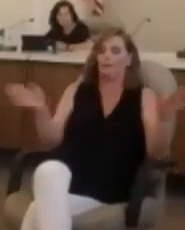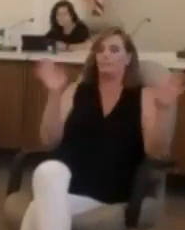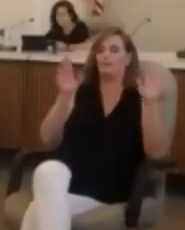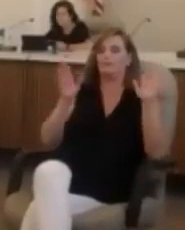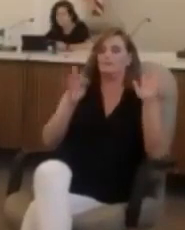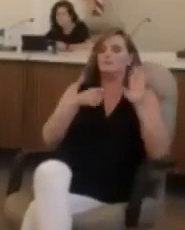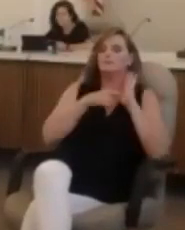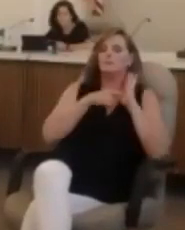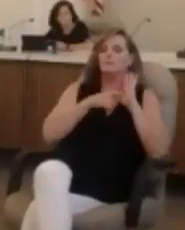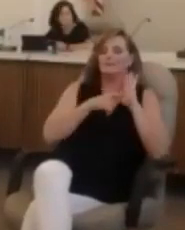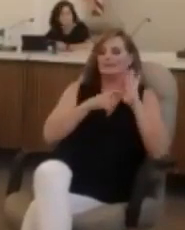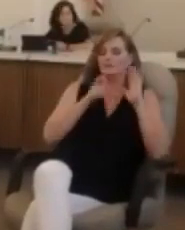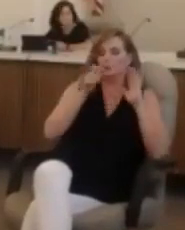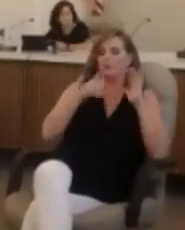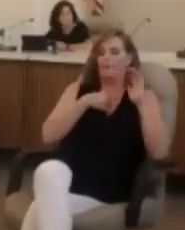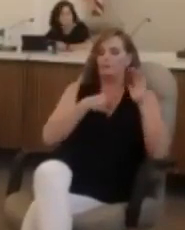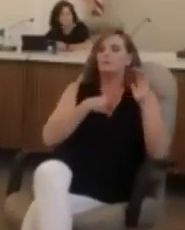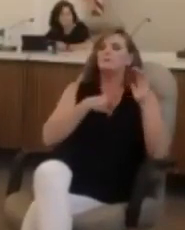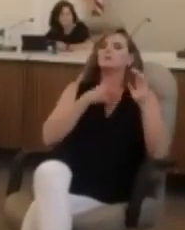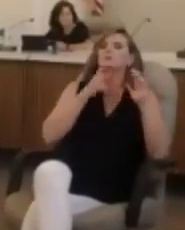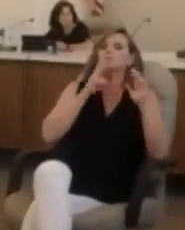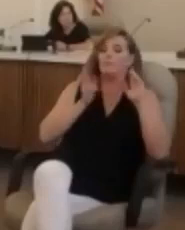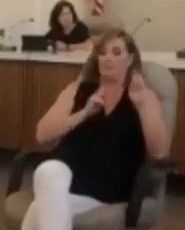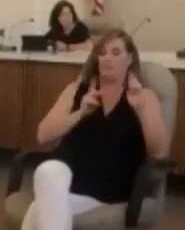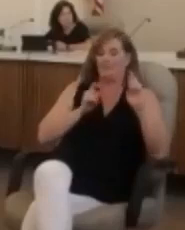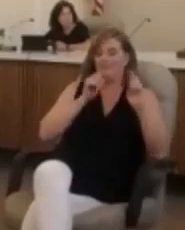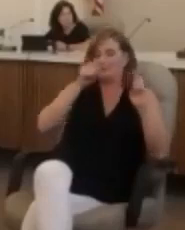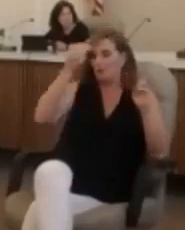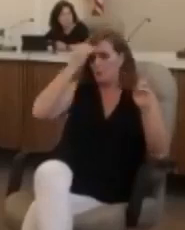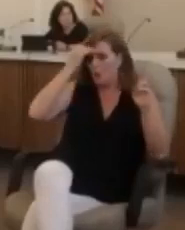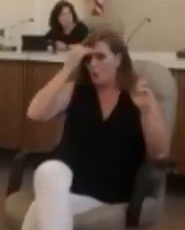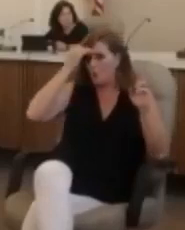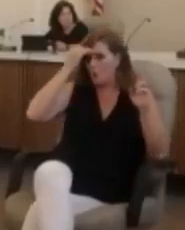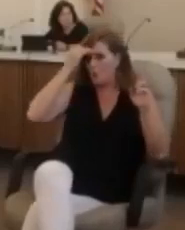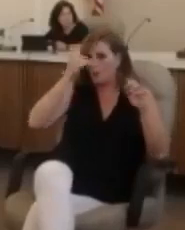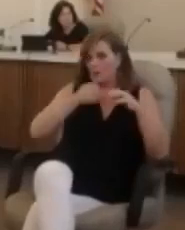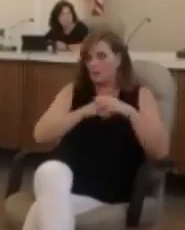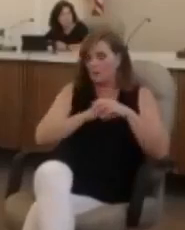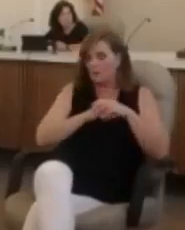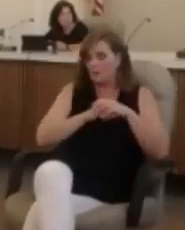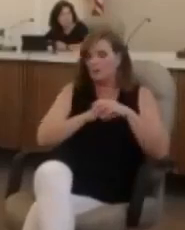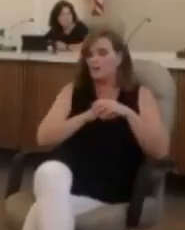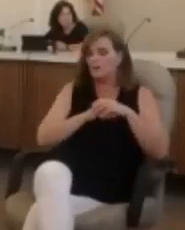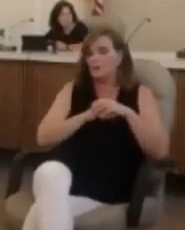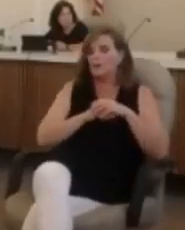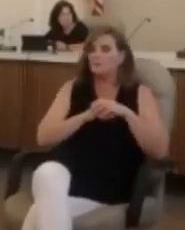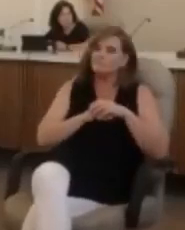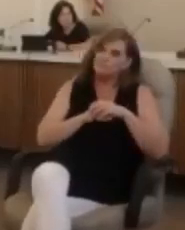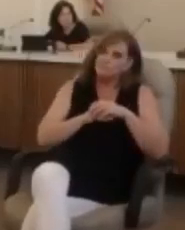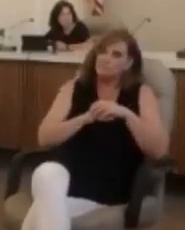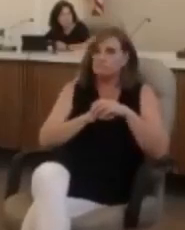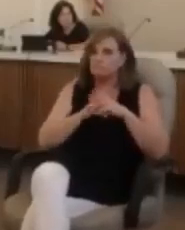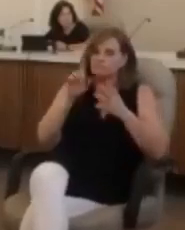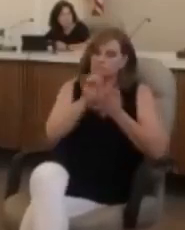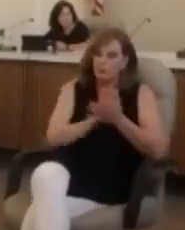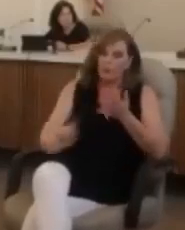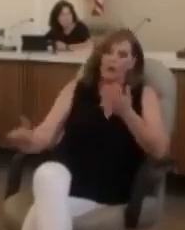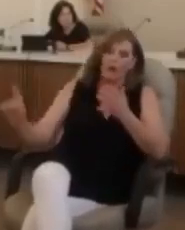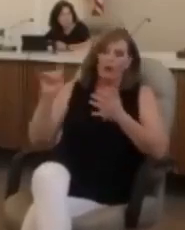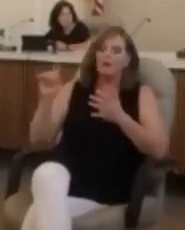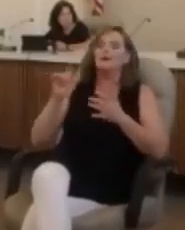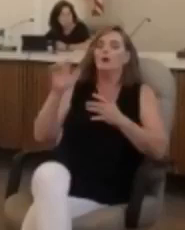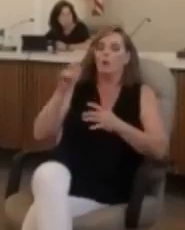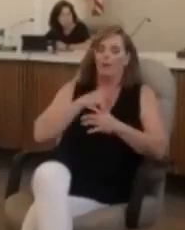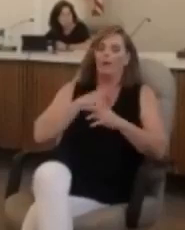but for those who are unaware, roughly a week ago, there was an incident